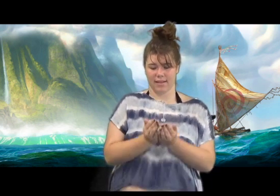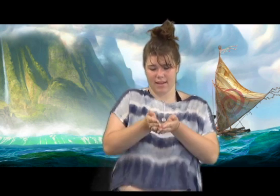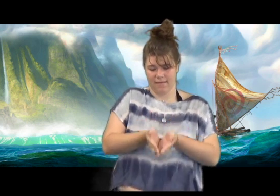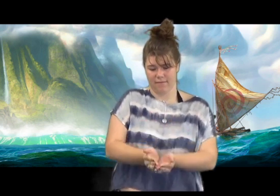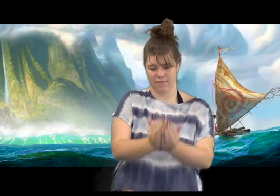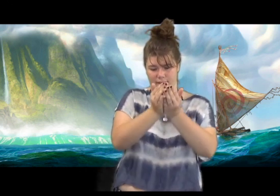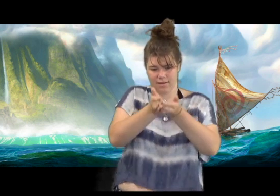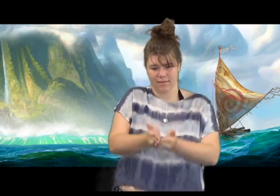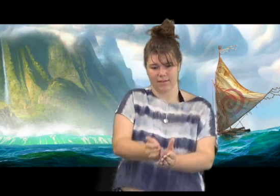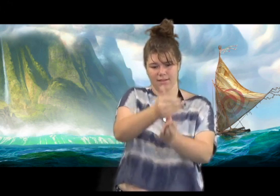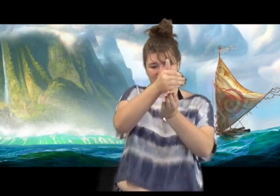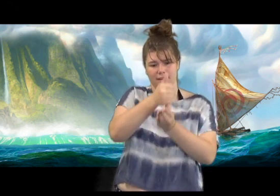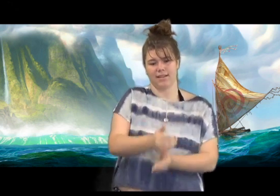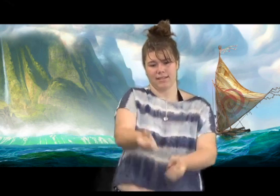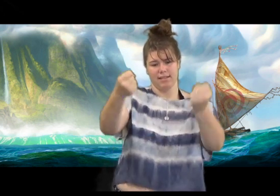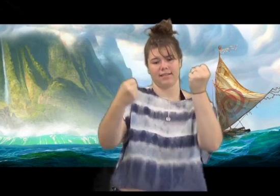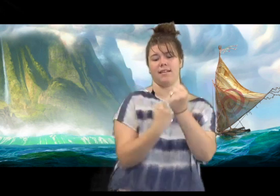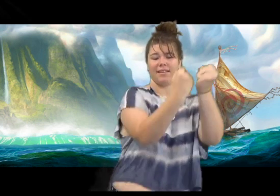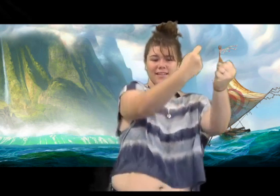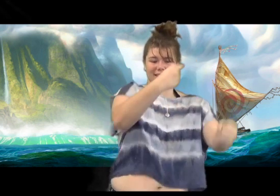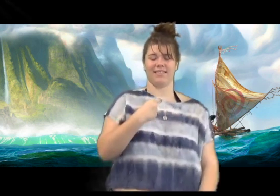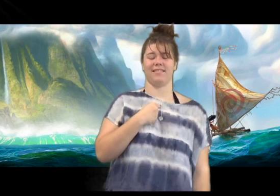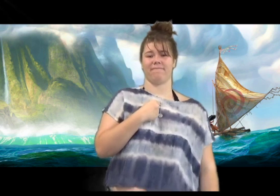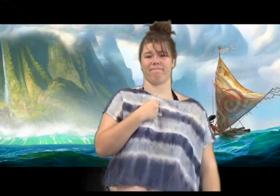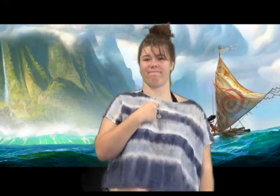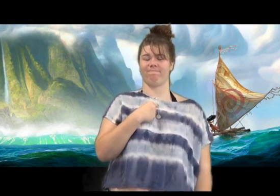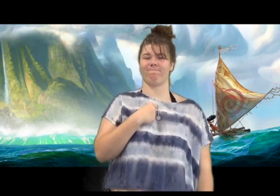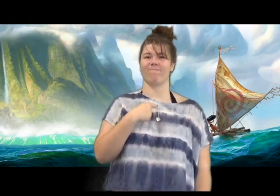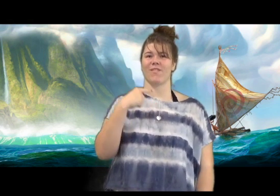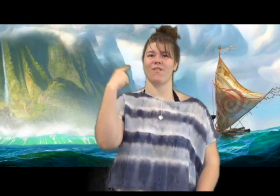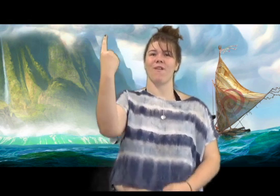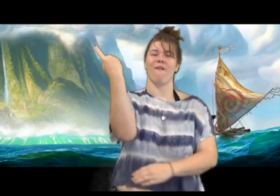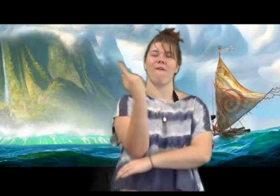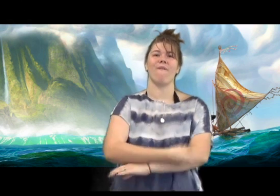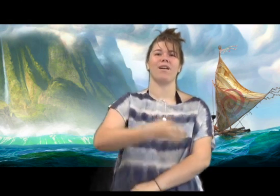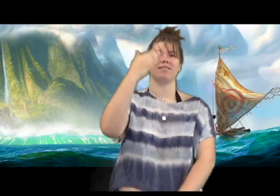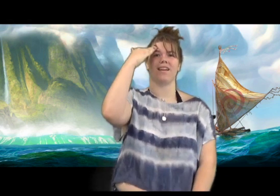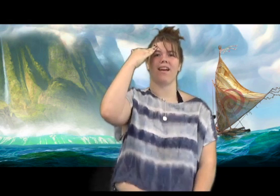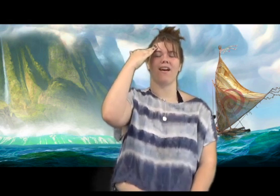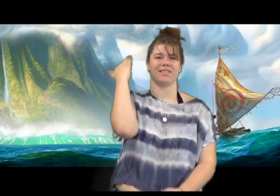goes. If the wind, my sand on the sea stays behind me, one day I'll